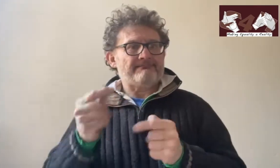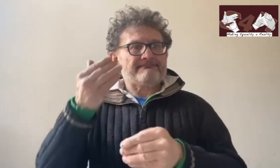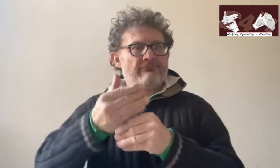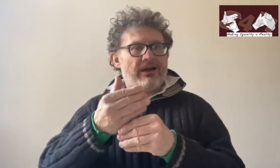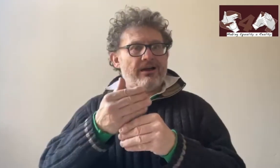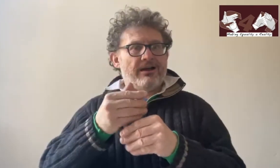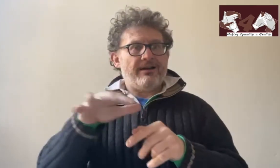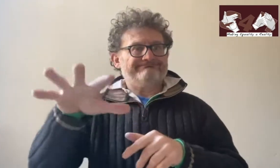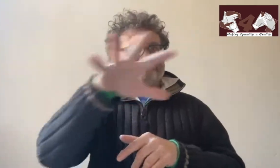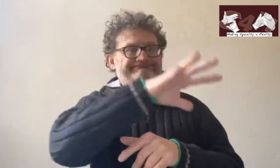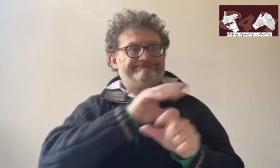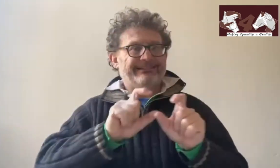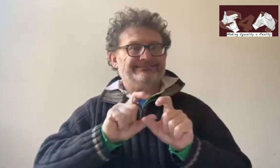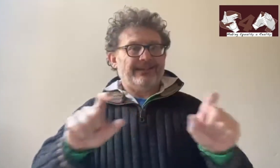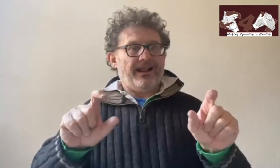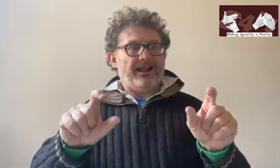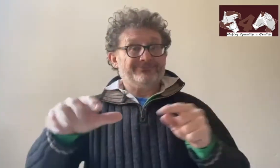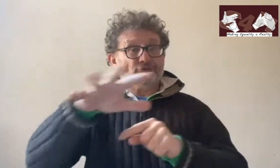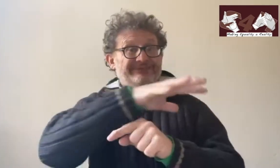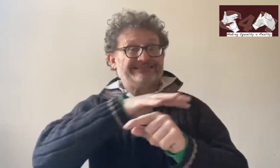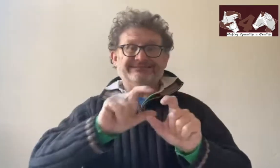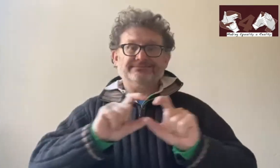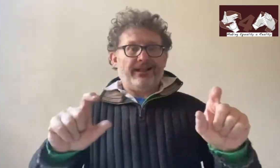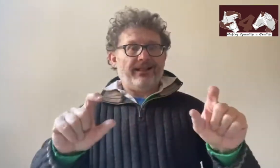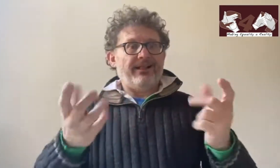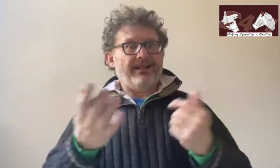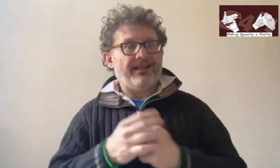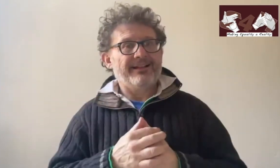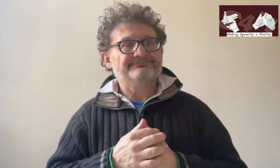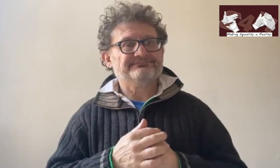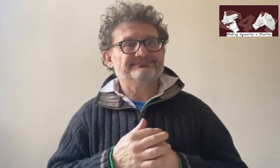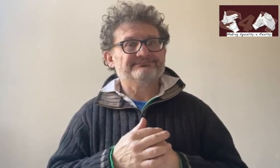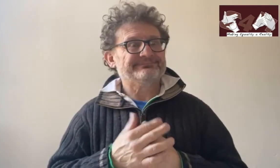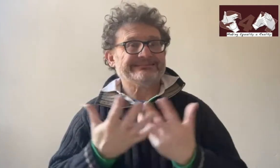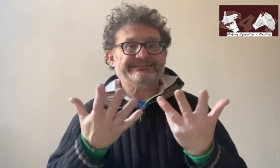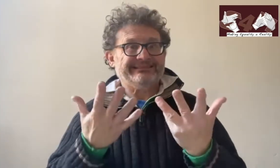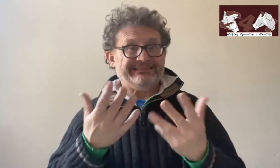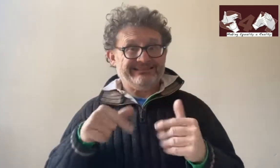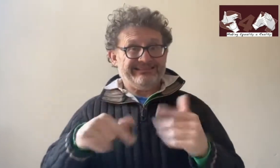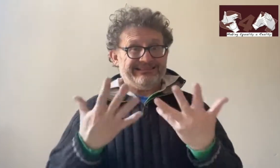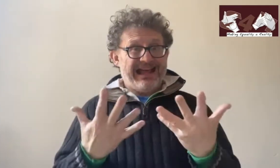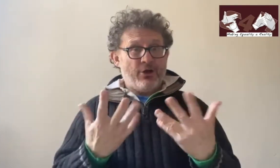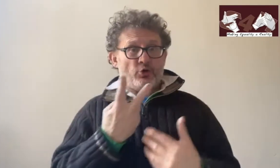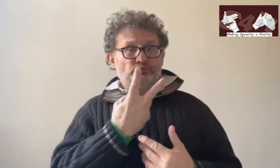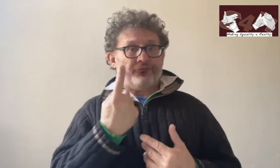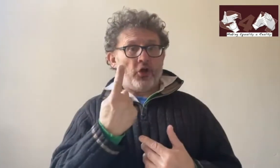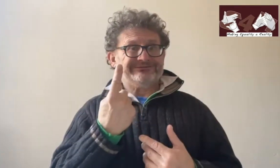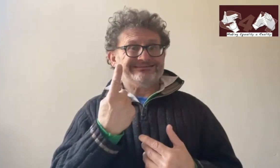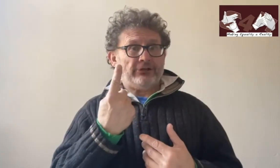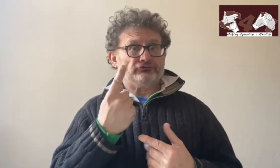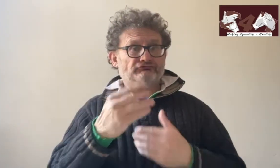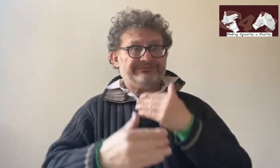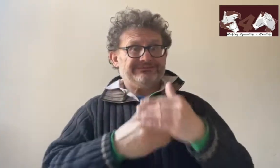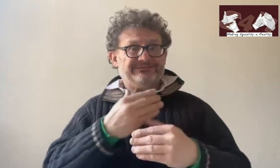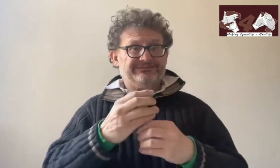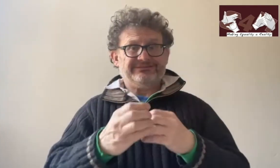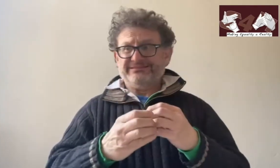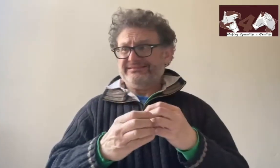this continues, the barriers that are imposed in society onto deaf people. So now we're, in the